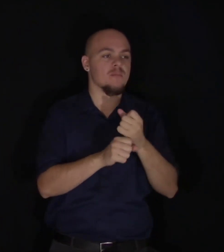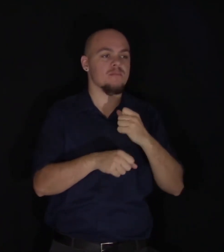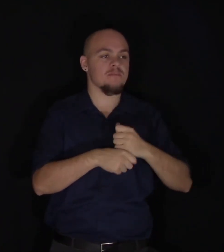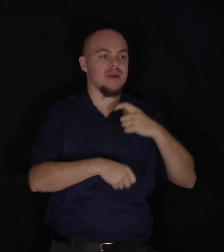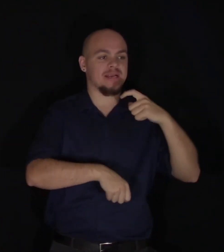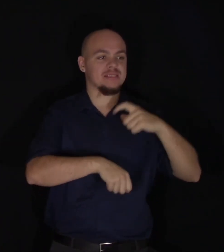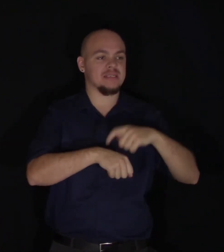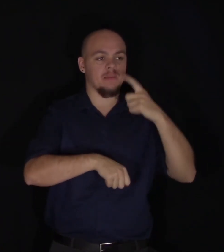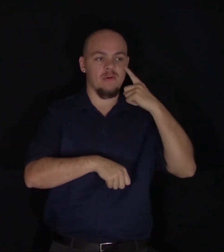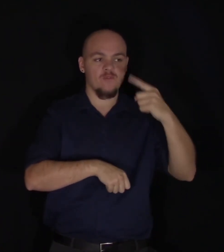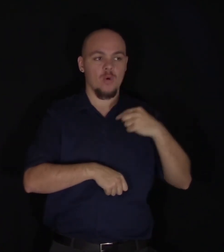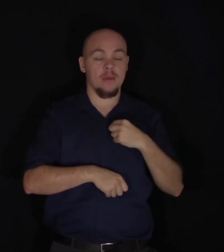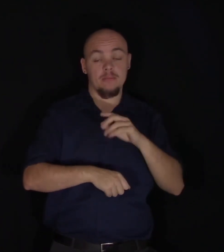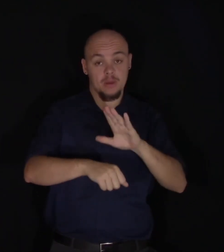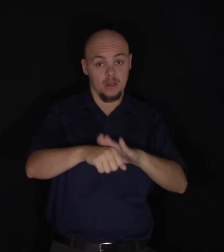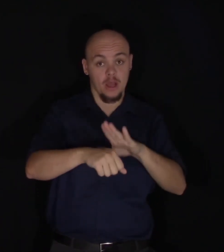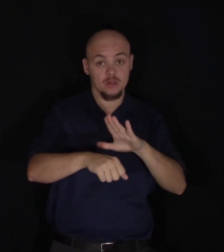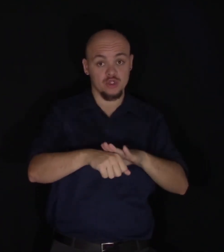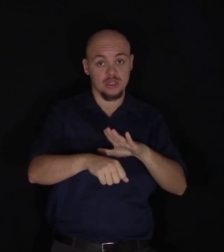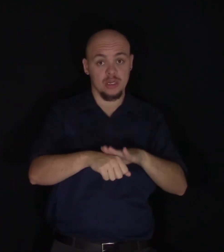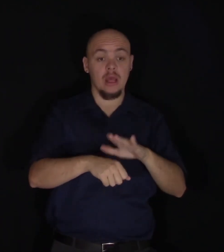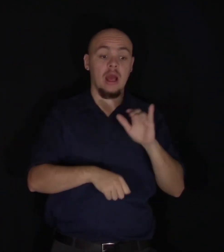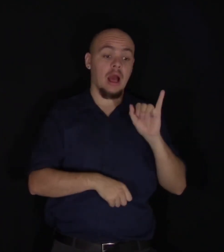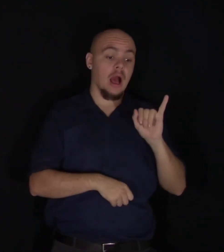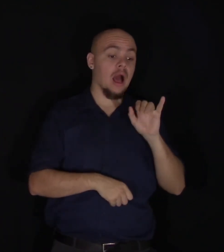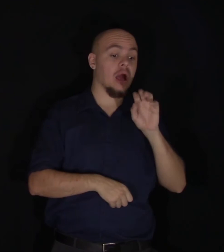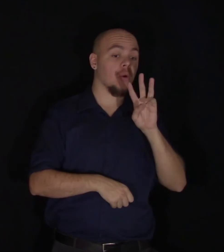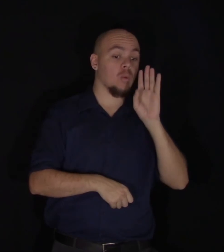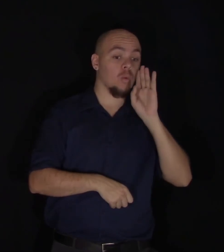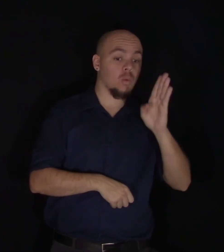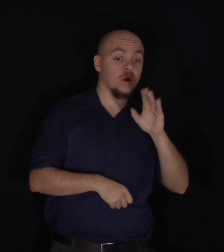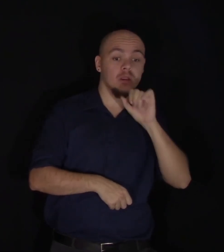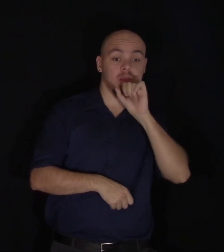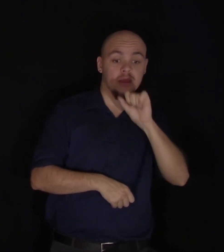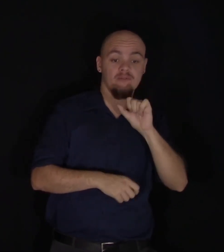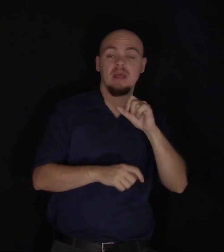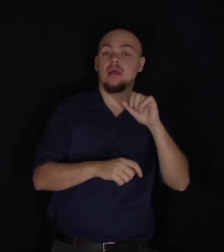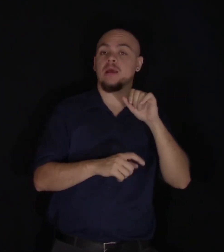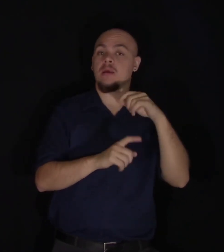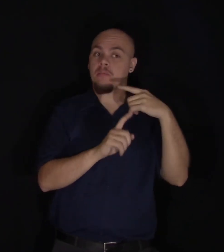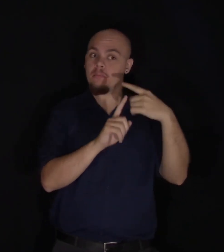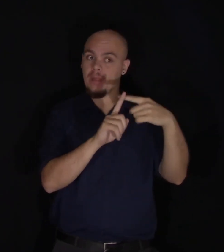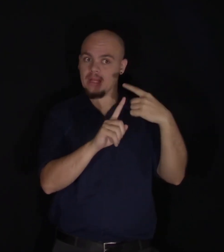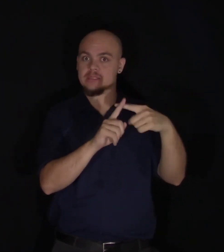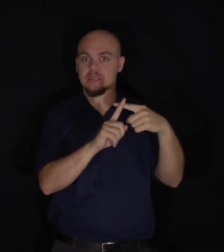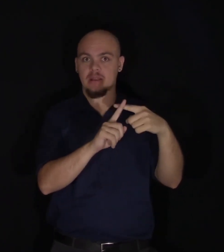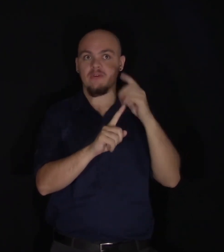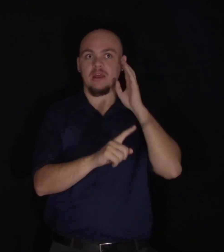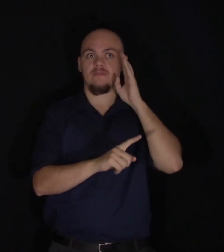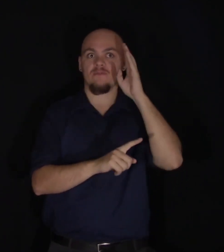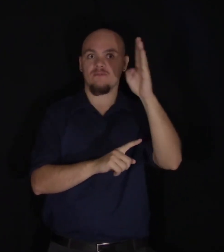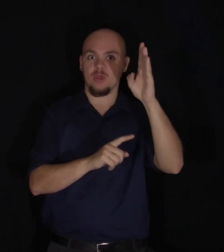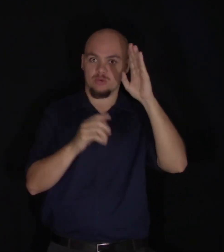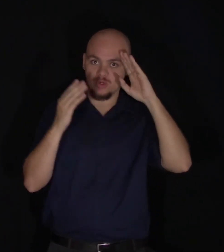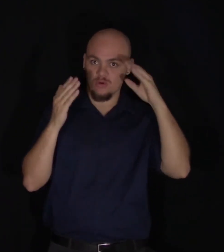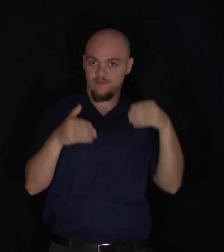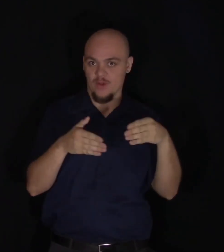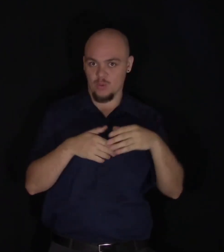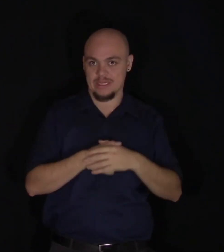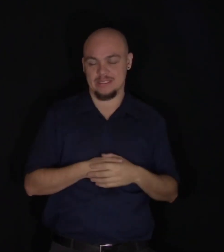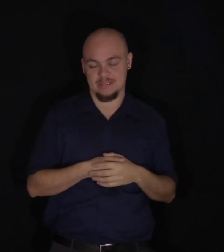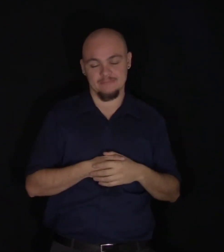But a word of caution. Only use I would love it in a way that's positive and future focused.